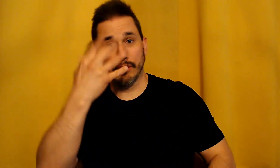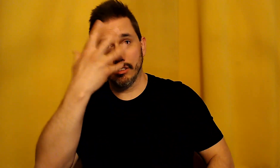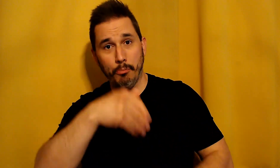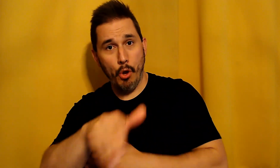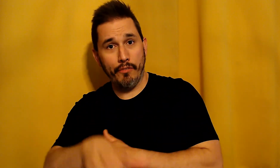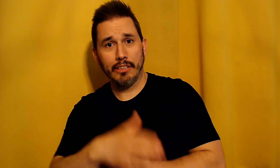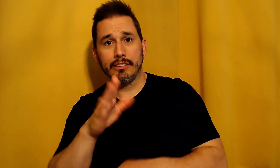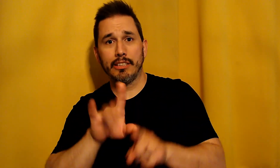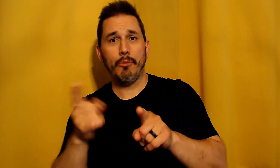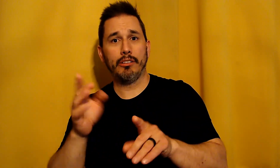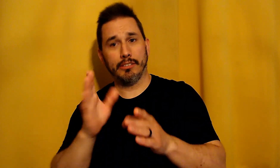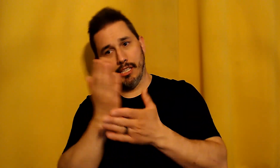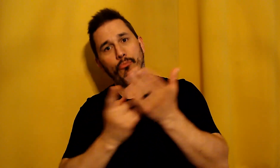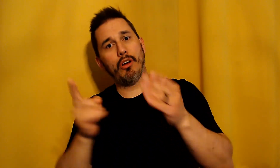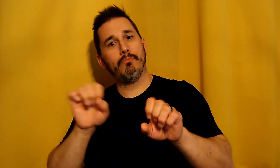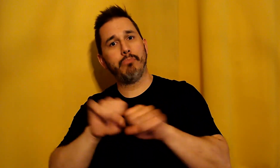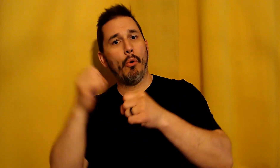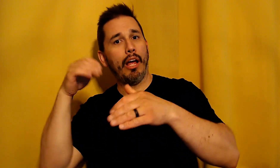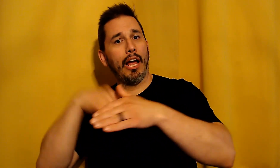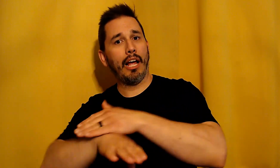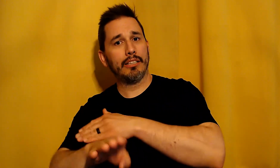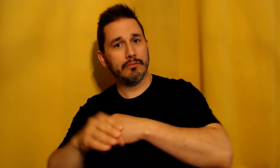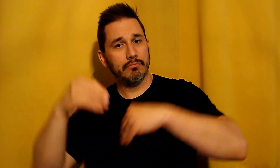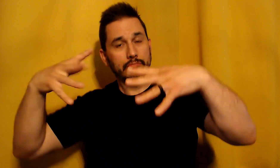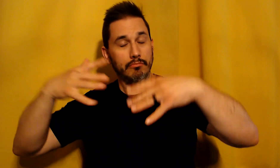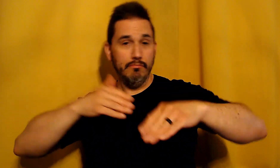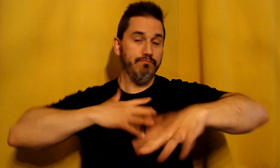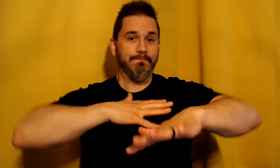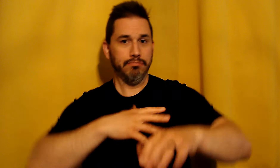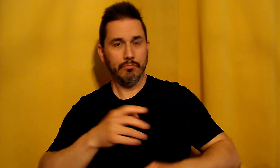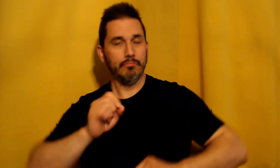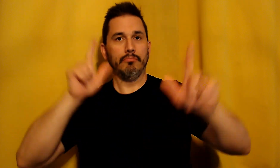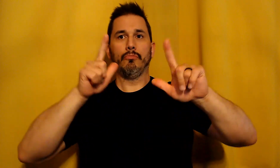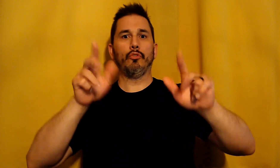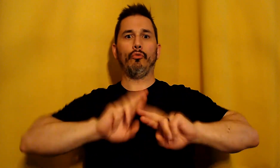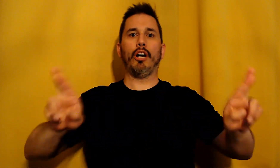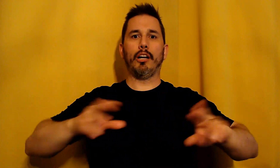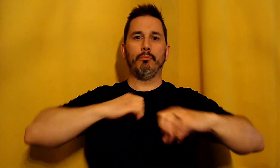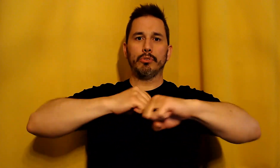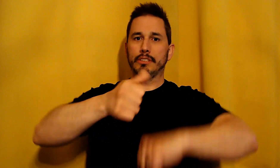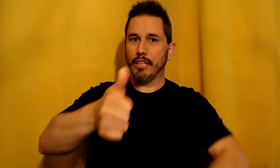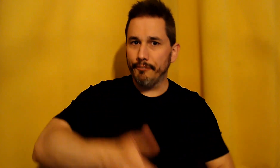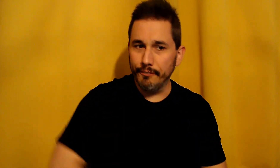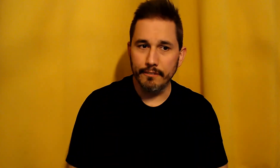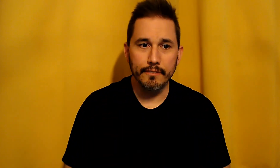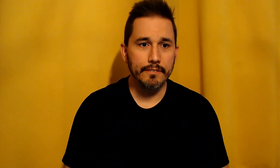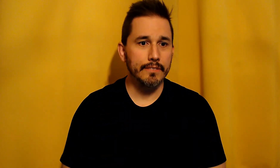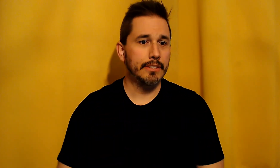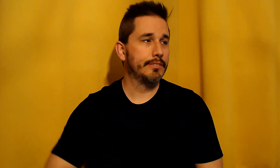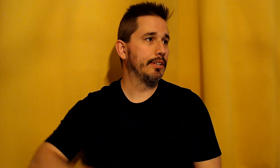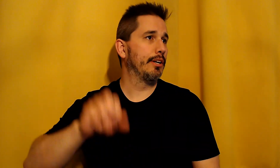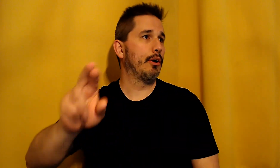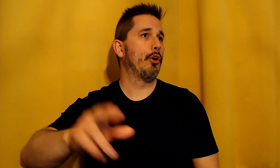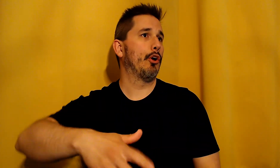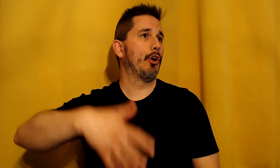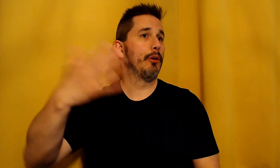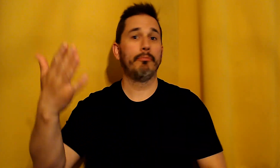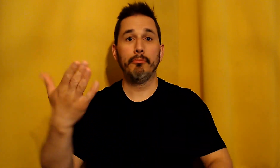opens, it could trigger your bed to start shaking. And that might be useful to tell you if somebody's breaking into your house, and you'd be ready to protect yourself if you were